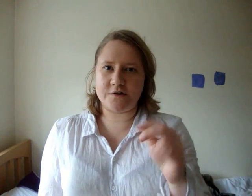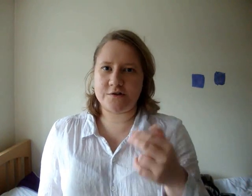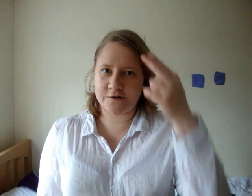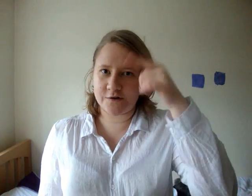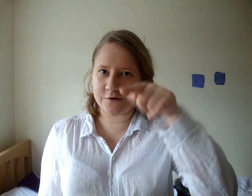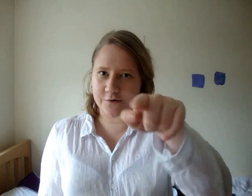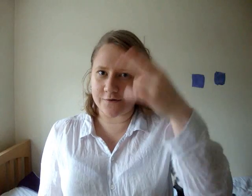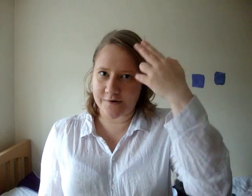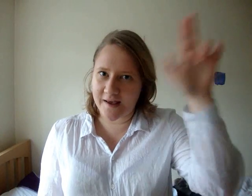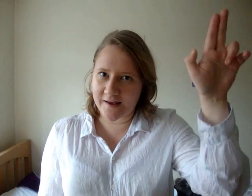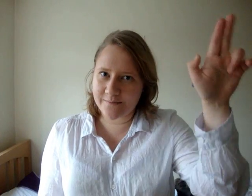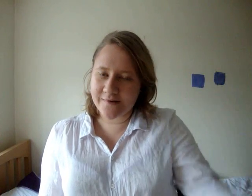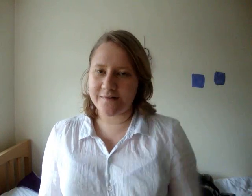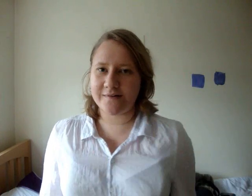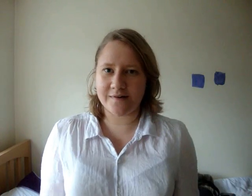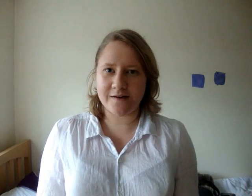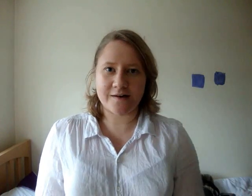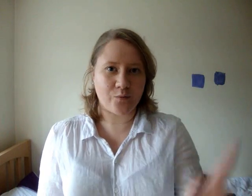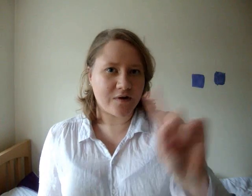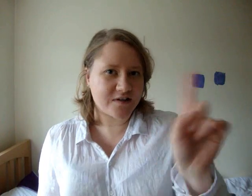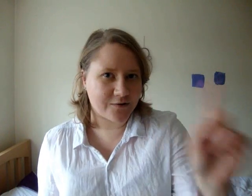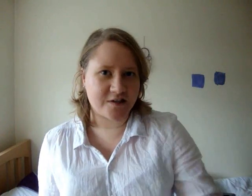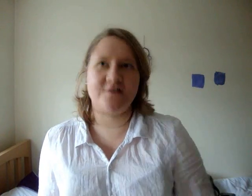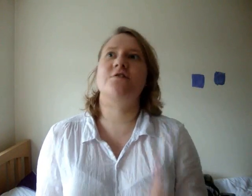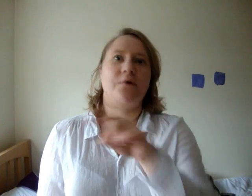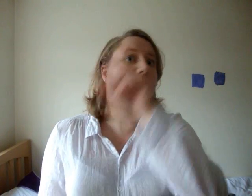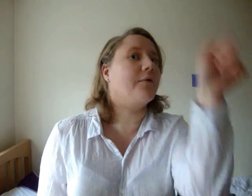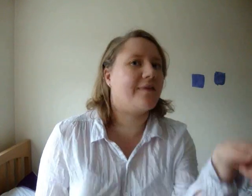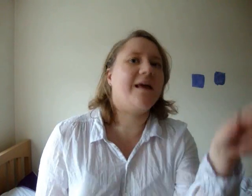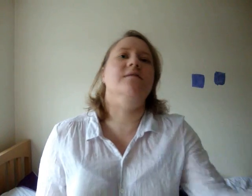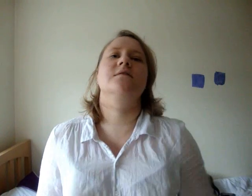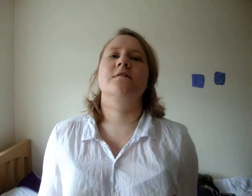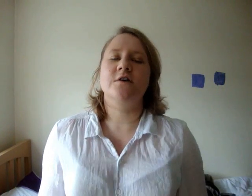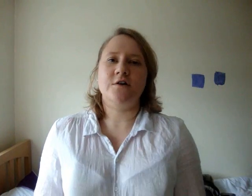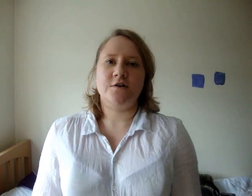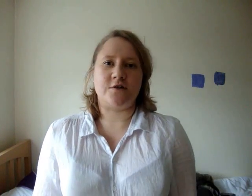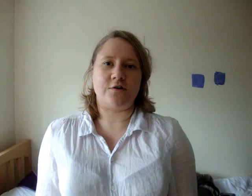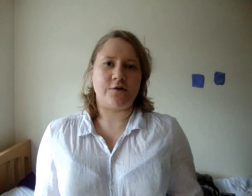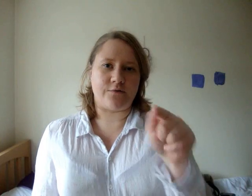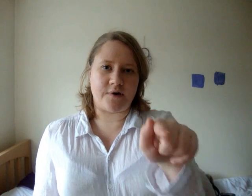what's your name? What is a question, so it will go at the end. So you go